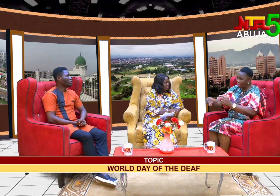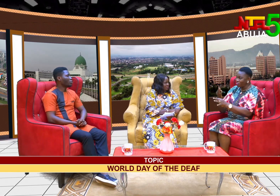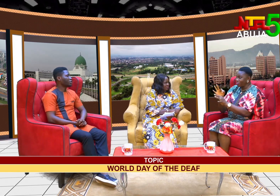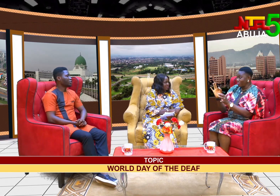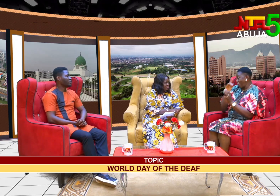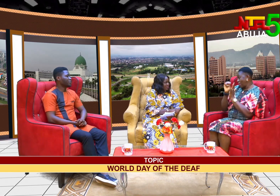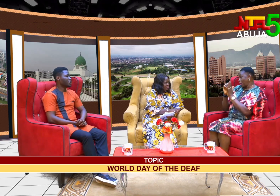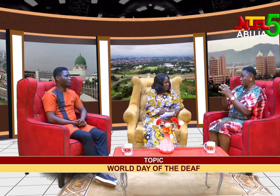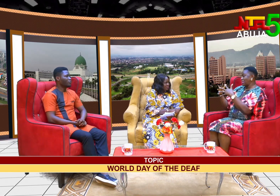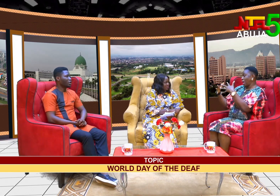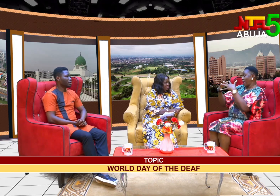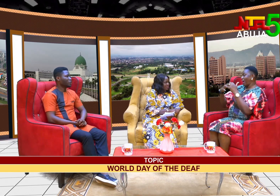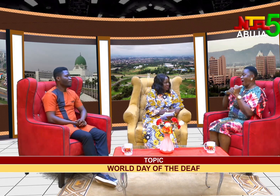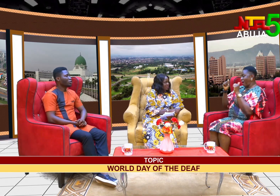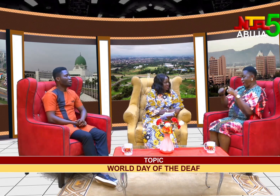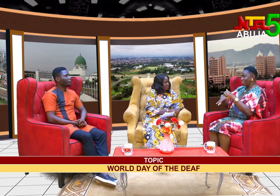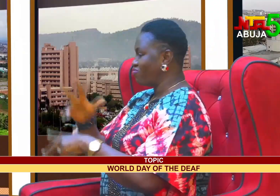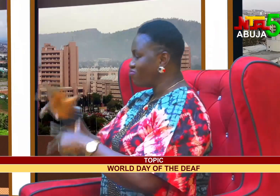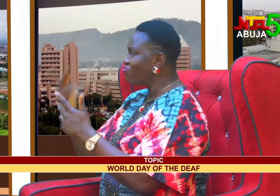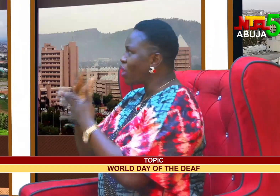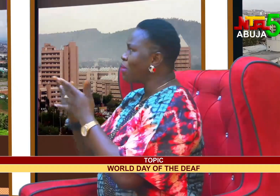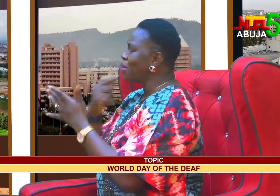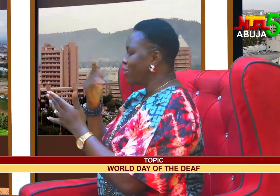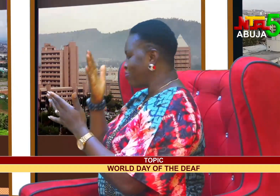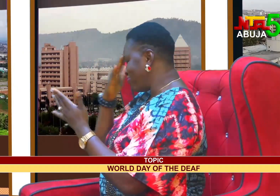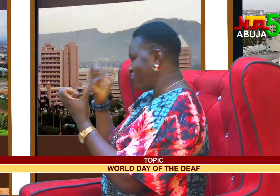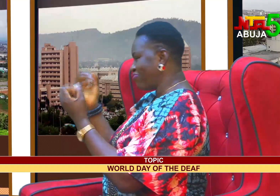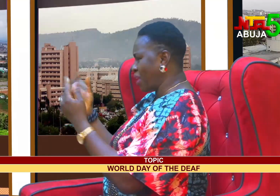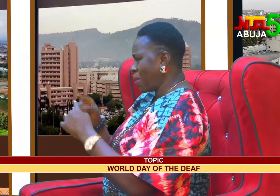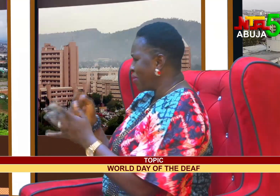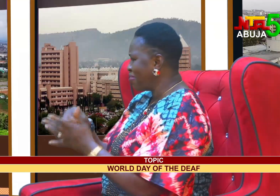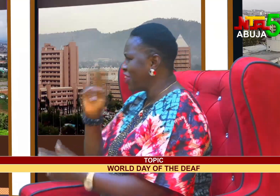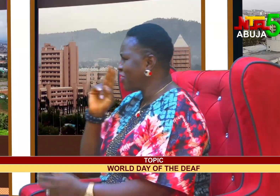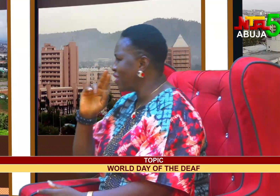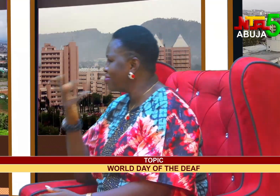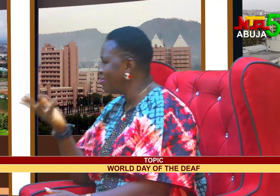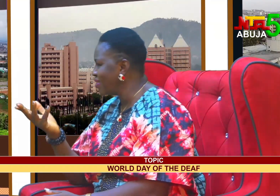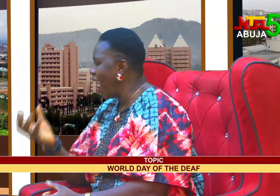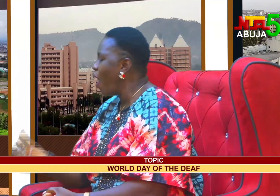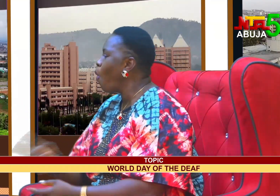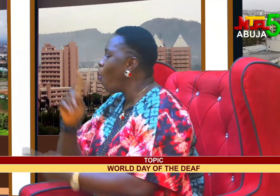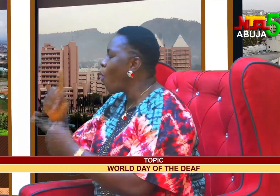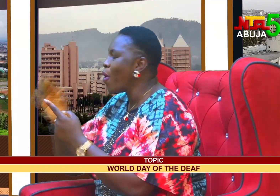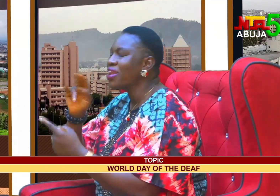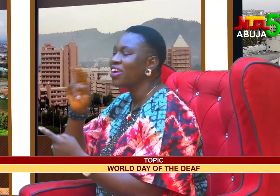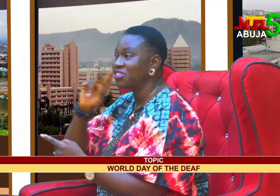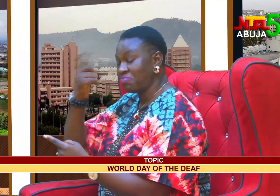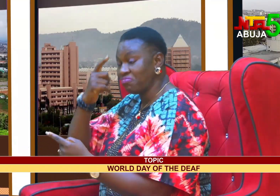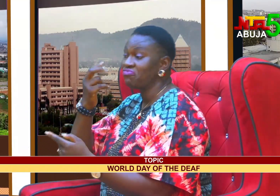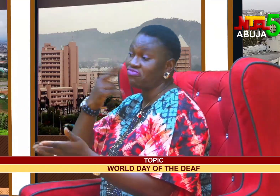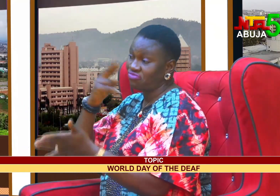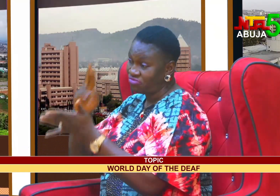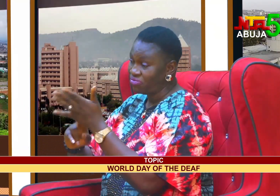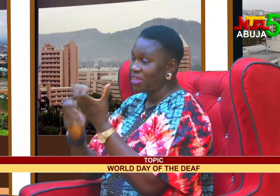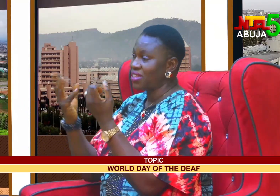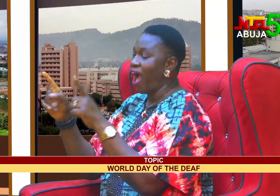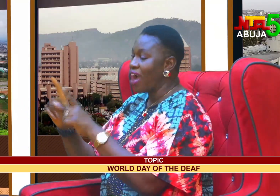where services are provided. For instance, in the US, when deaf persons, we see interpreters everywhere and deaf people are freely, you